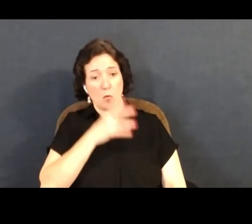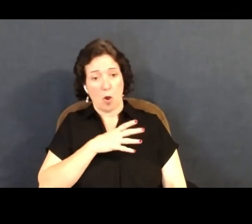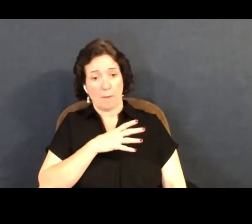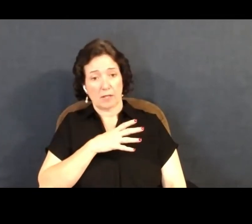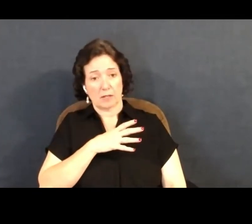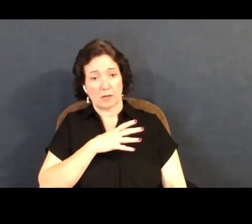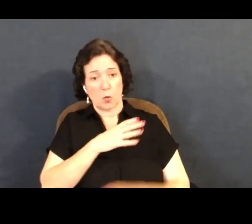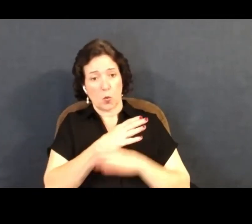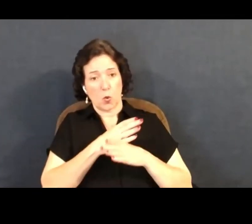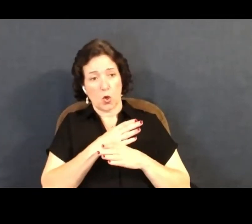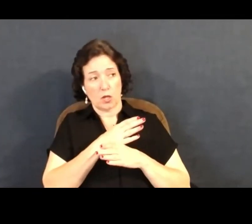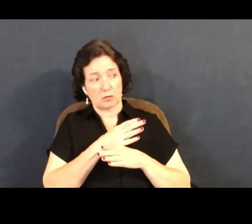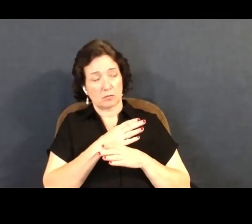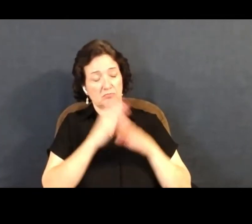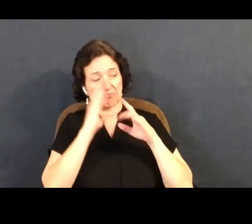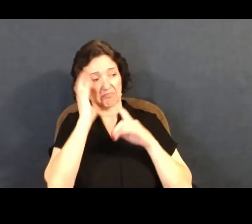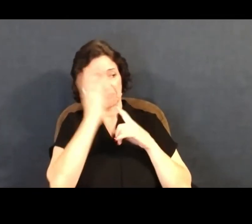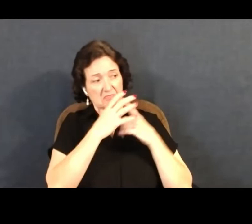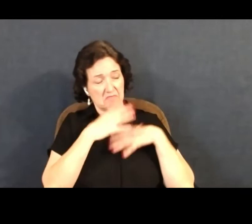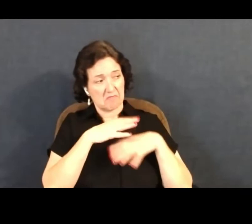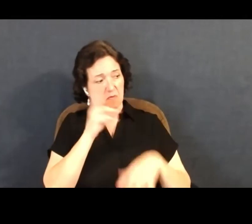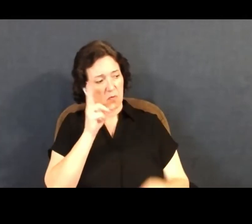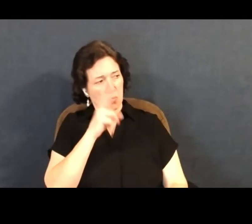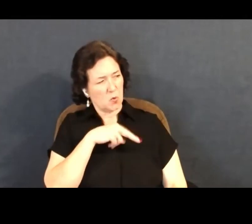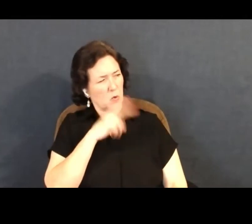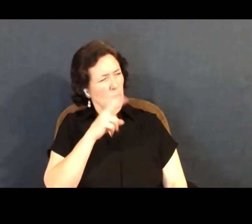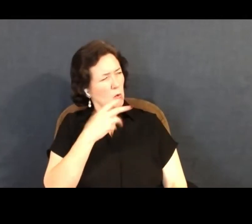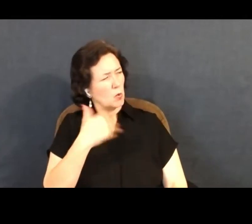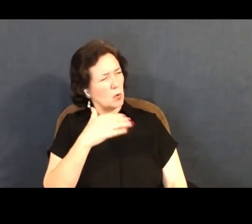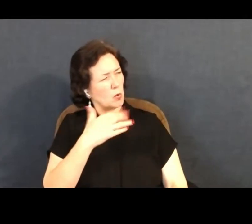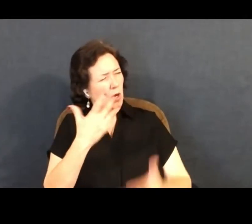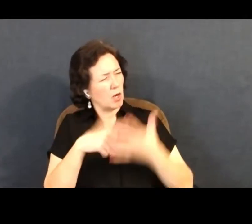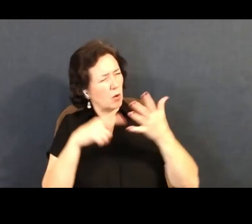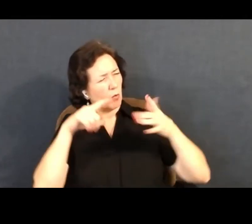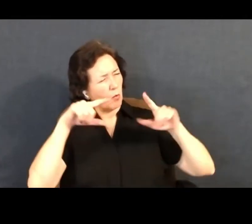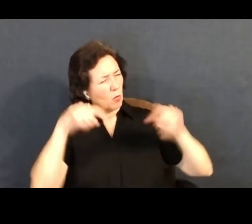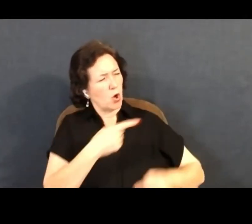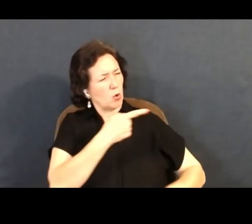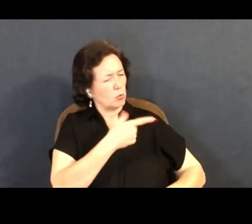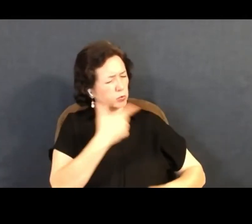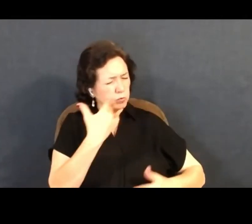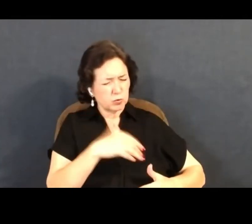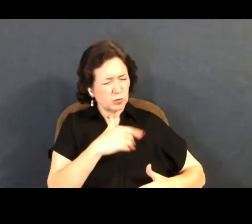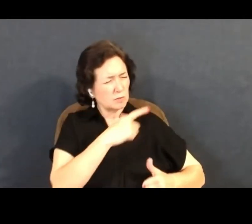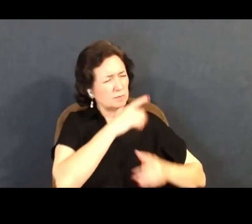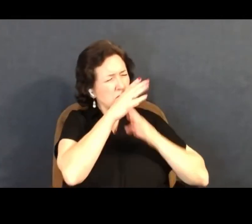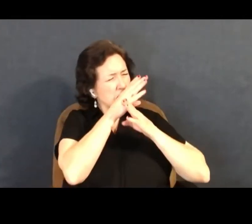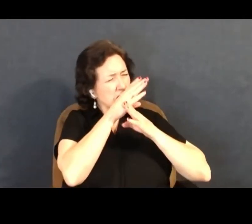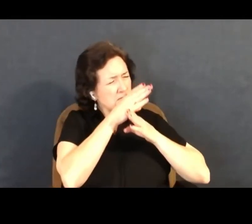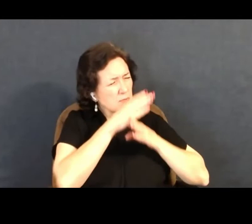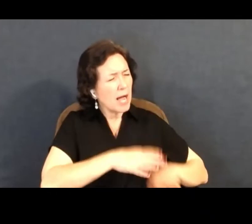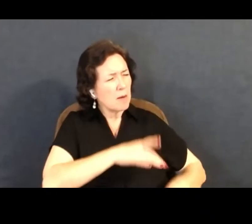found himself saying, "What has wounded you? Why such a silence?"